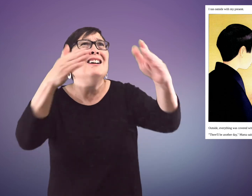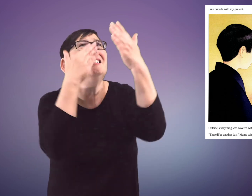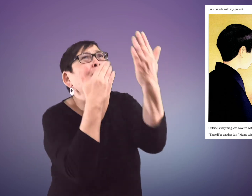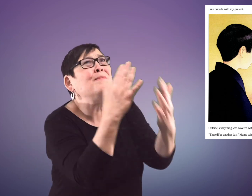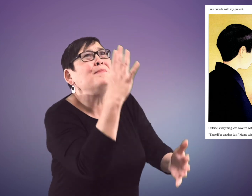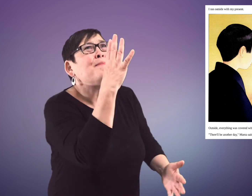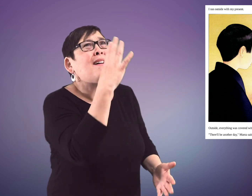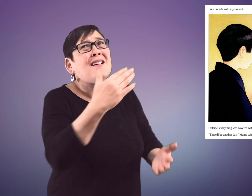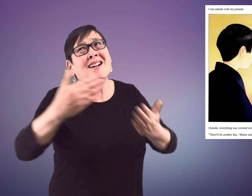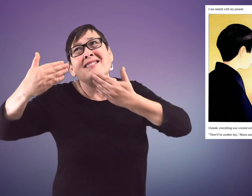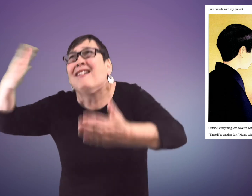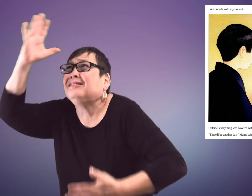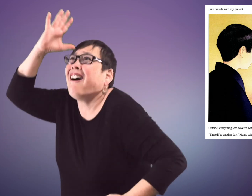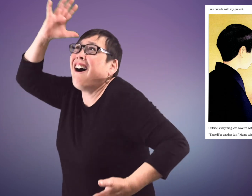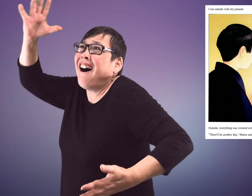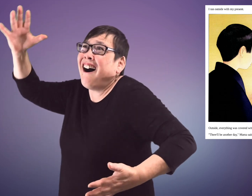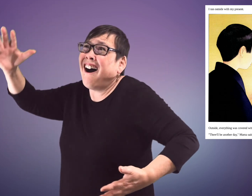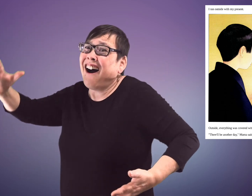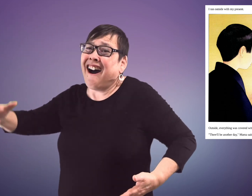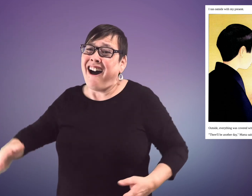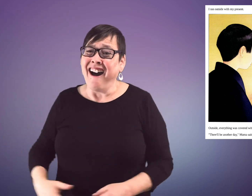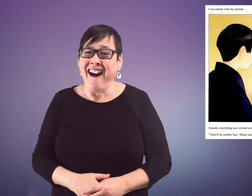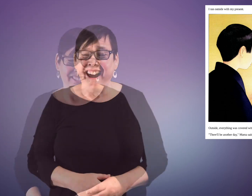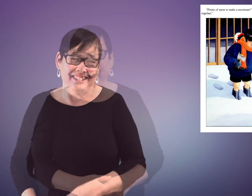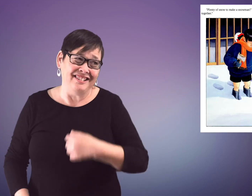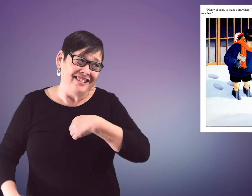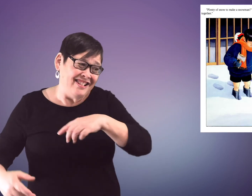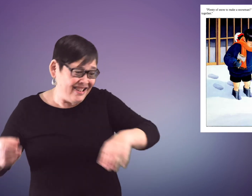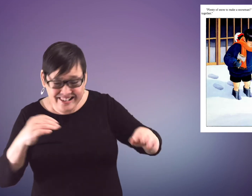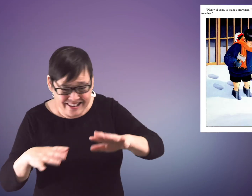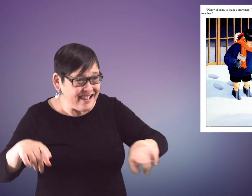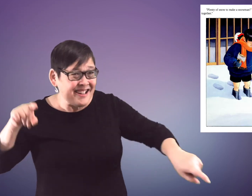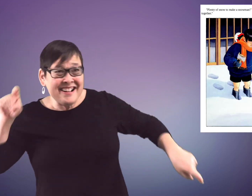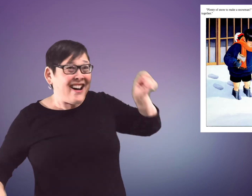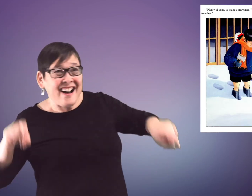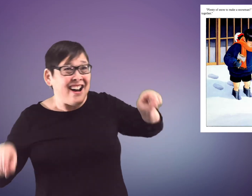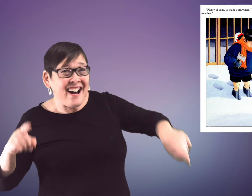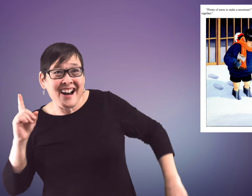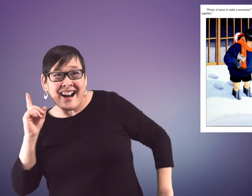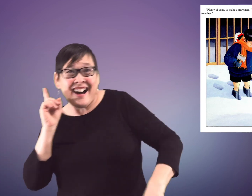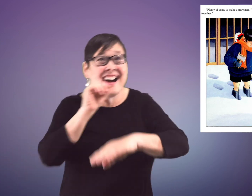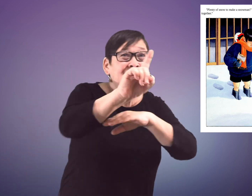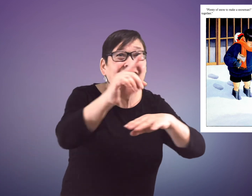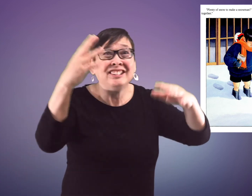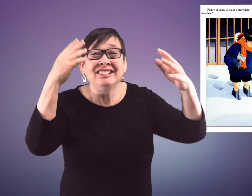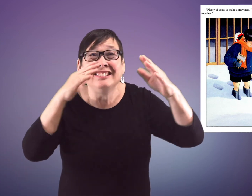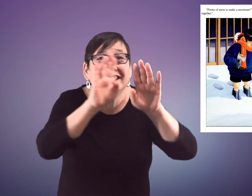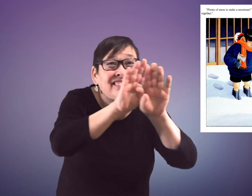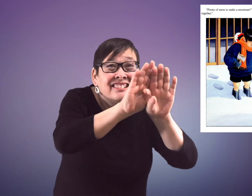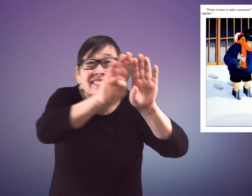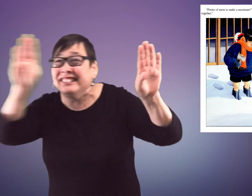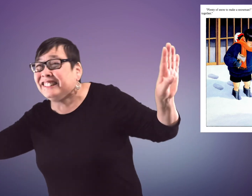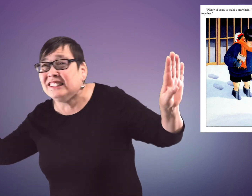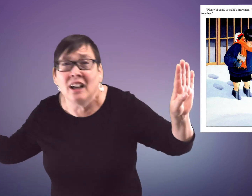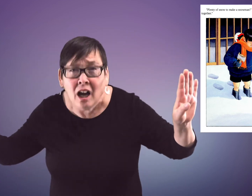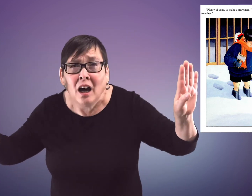Thank you, Mama. Thank you, Papa. I ran outside with my present, ready to fly my kite. To my